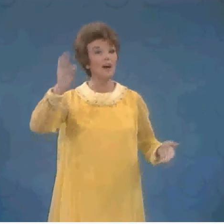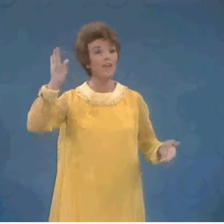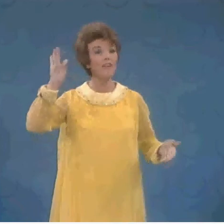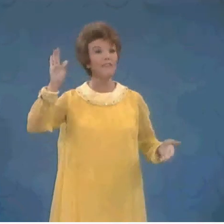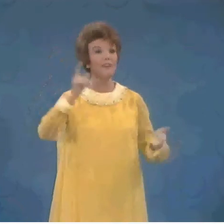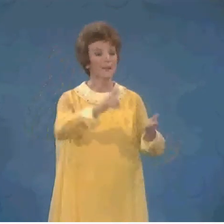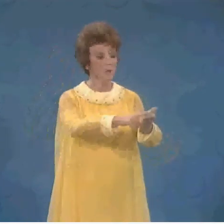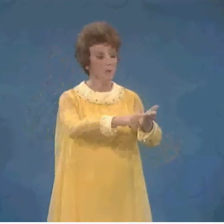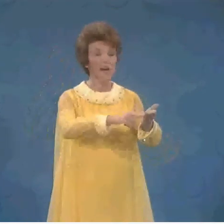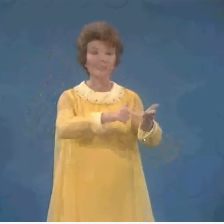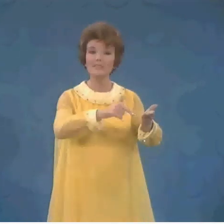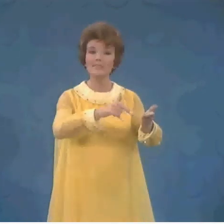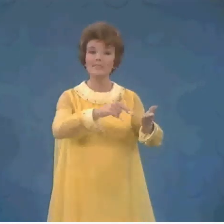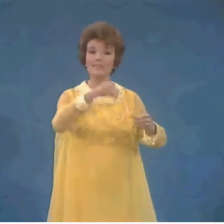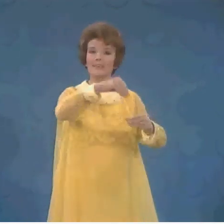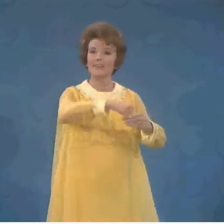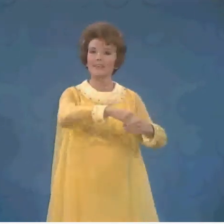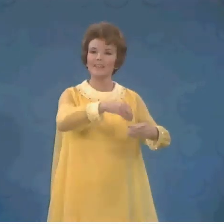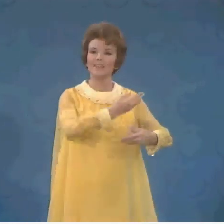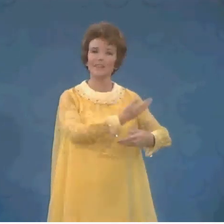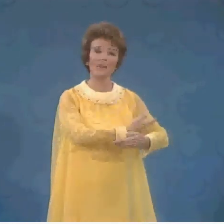of once in a